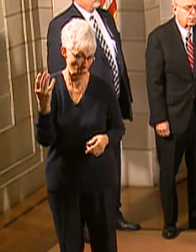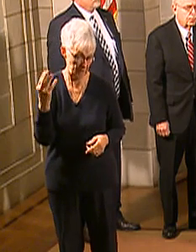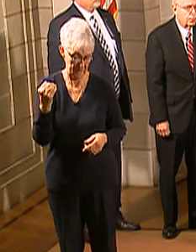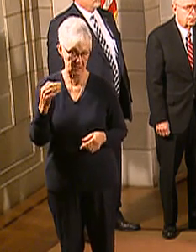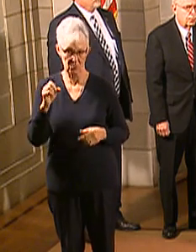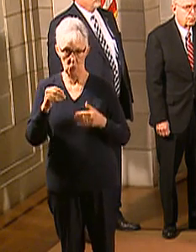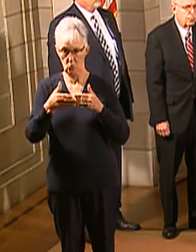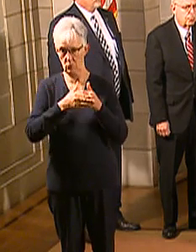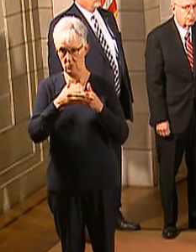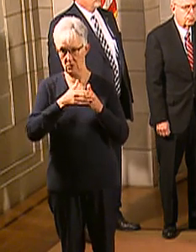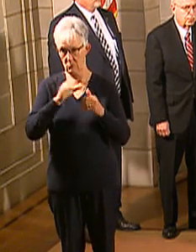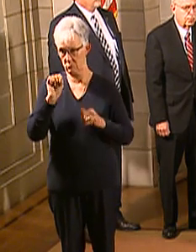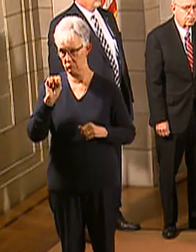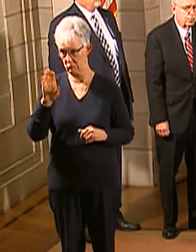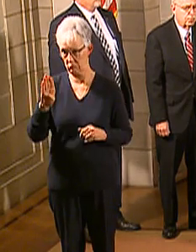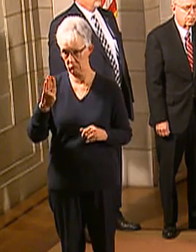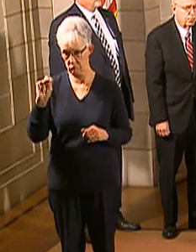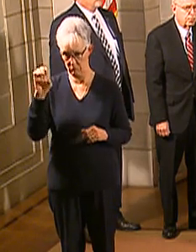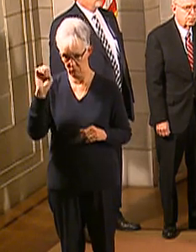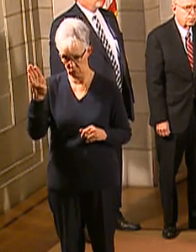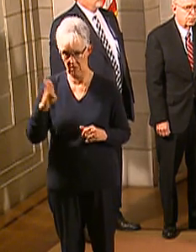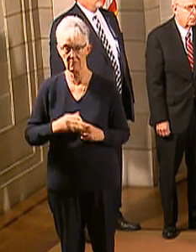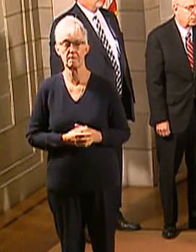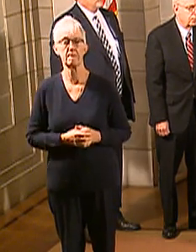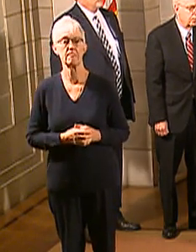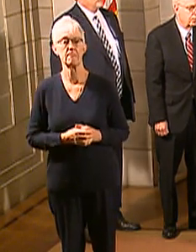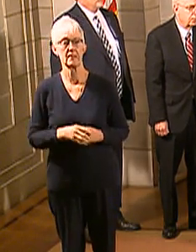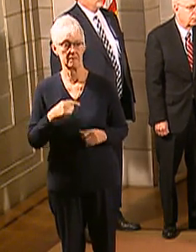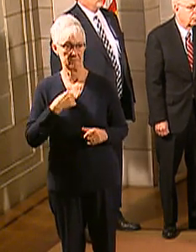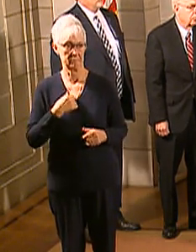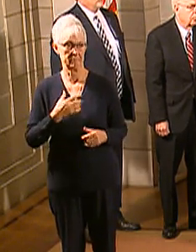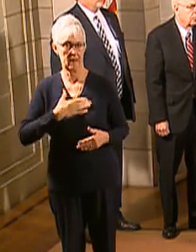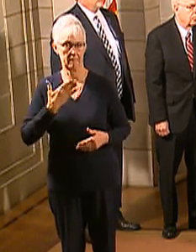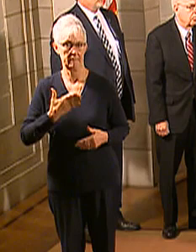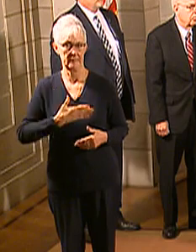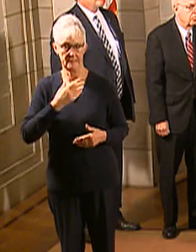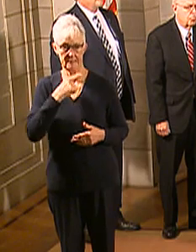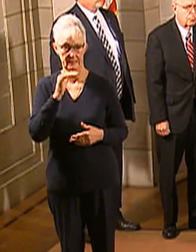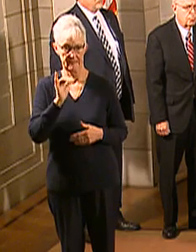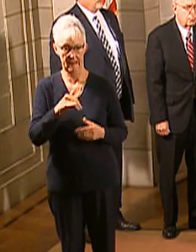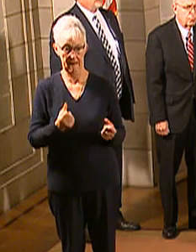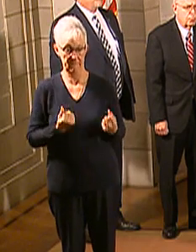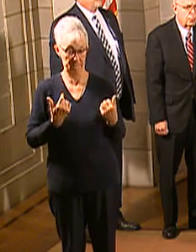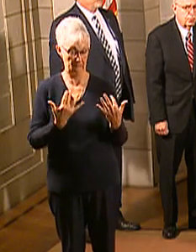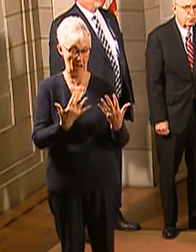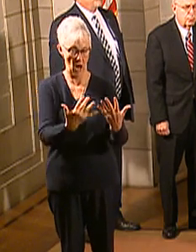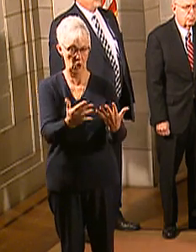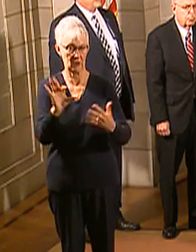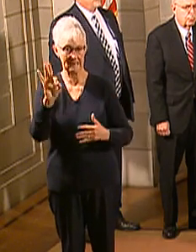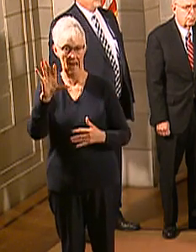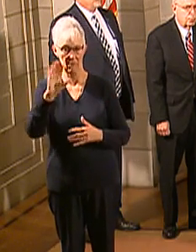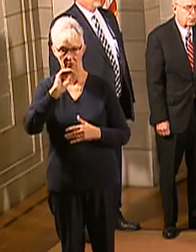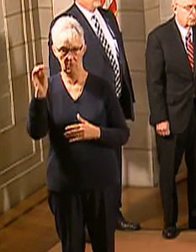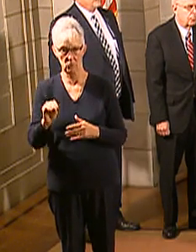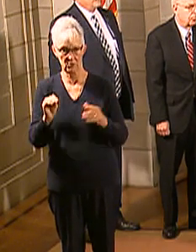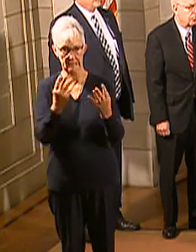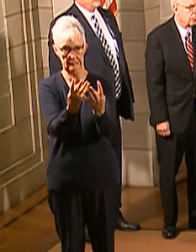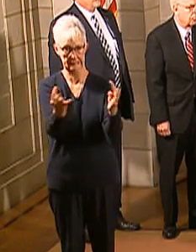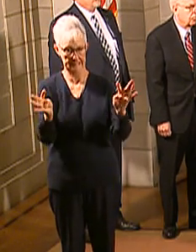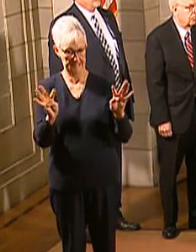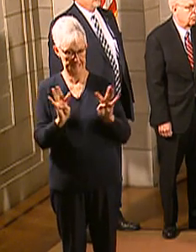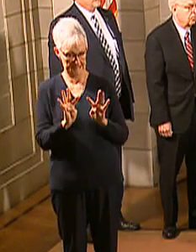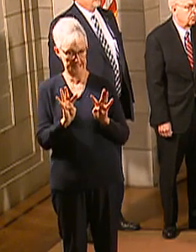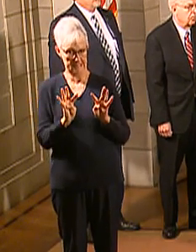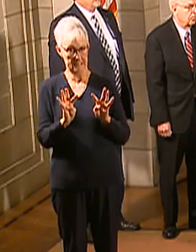well. And I'm pleased to be able to say this morning it's about 95% contained, and want to